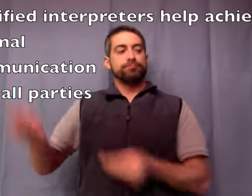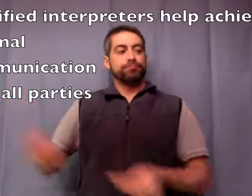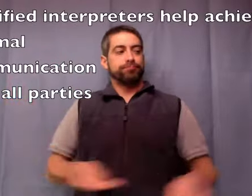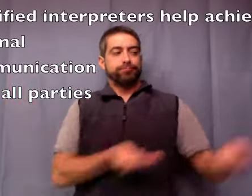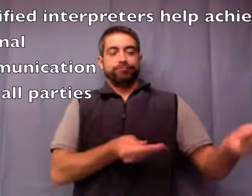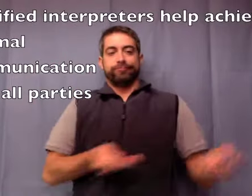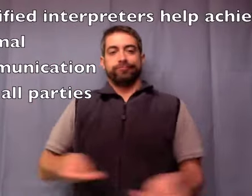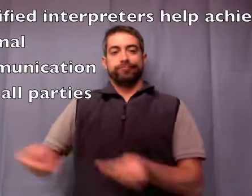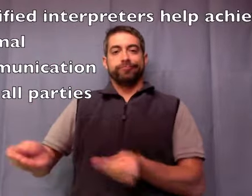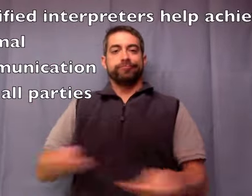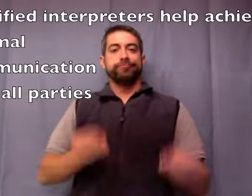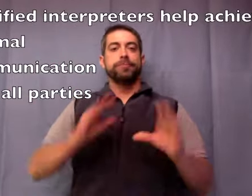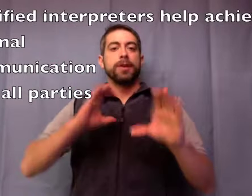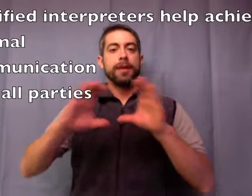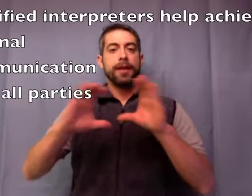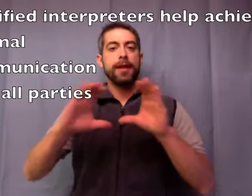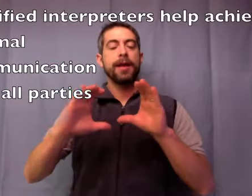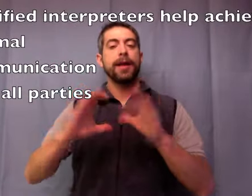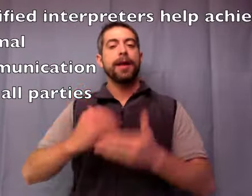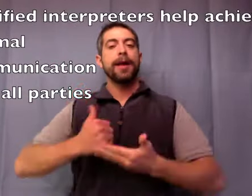more profitable for both sides.